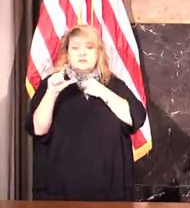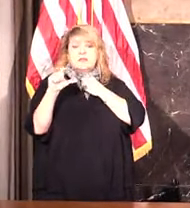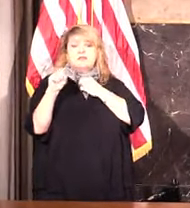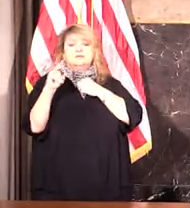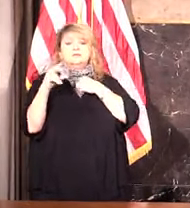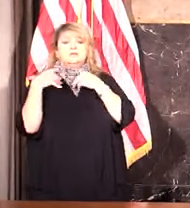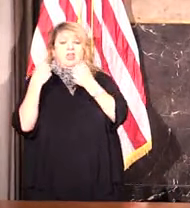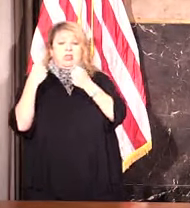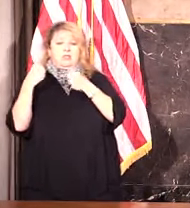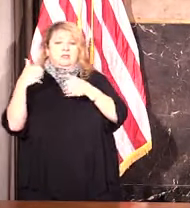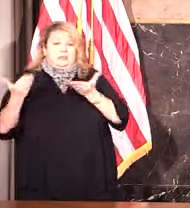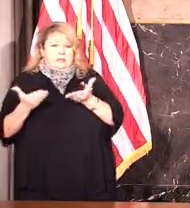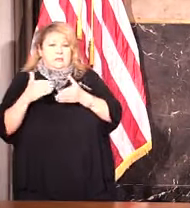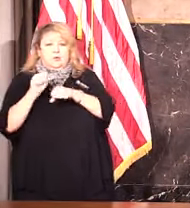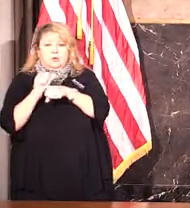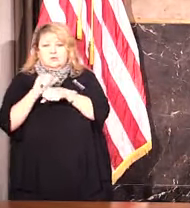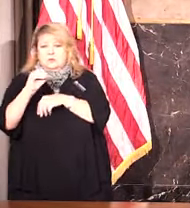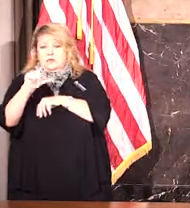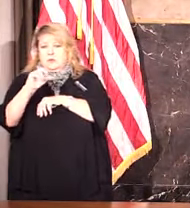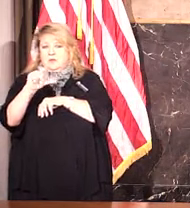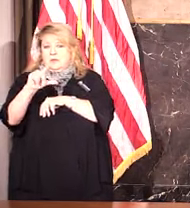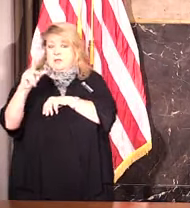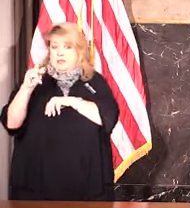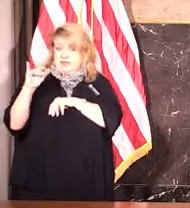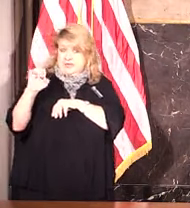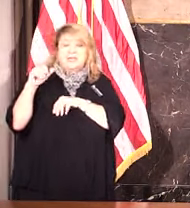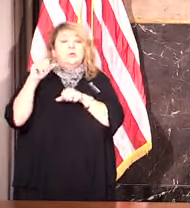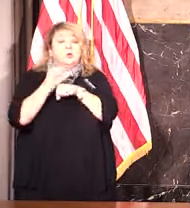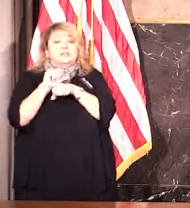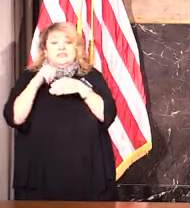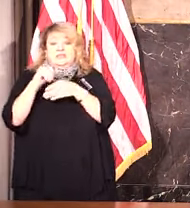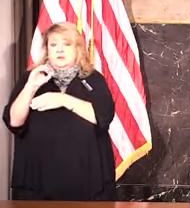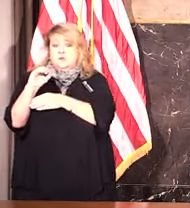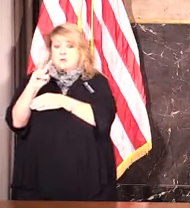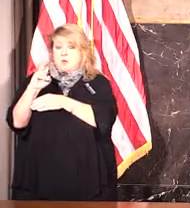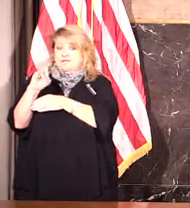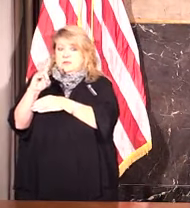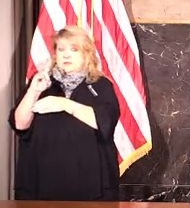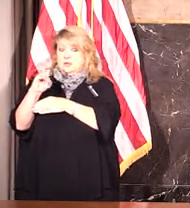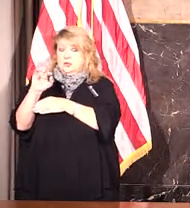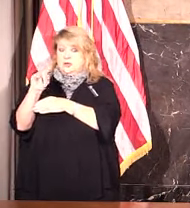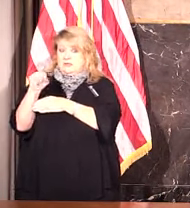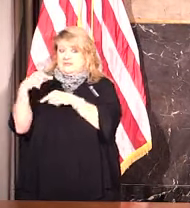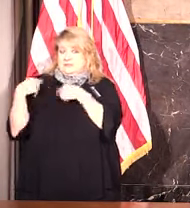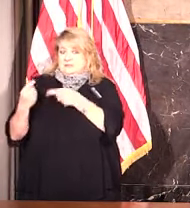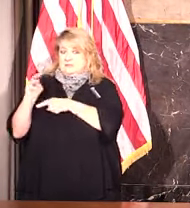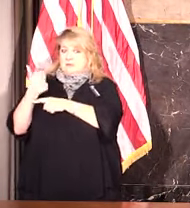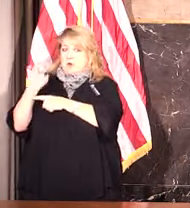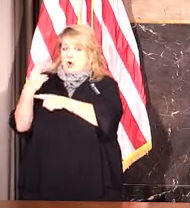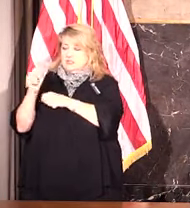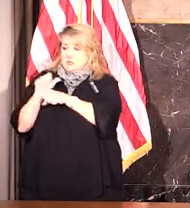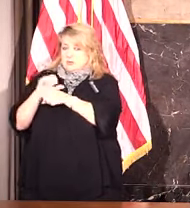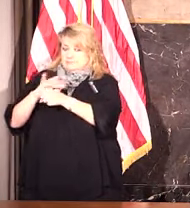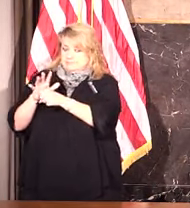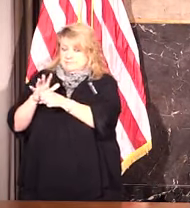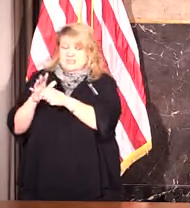Rouge. He does work in the COVID unit, and he has since March. So I suspect there are not many people